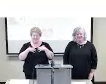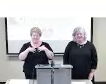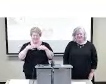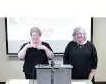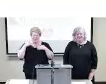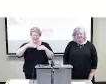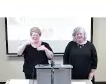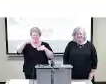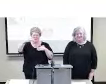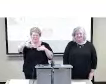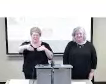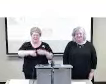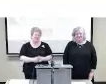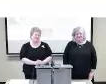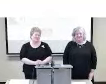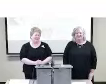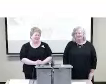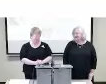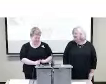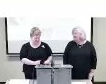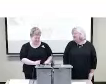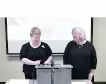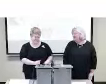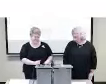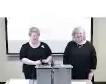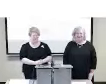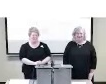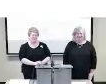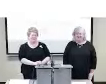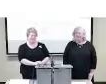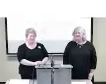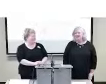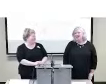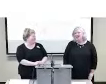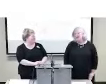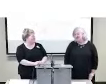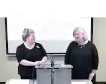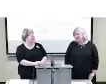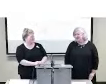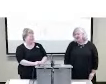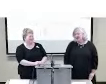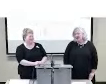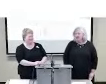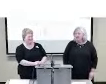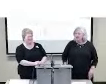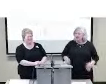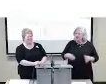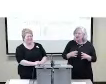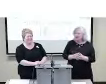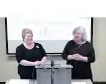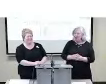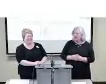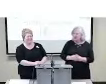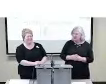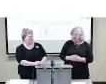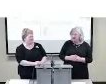emotion will help you as you study in relationships um we don't